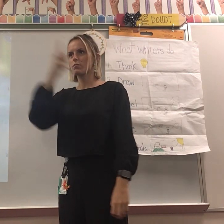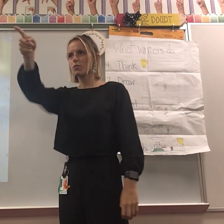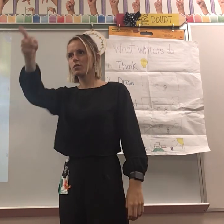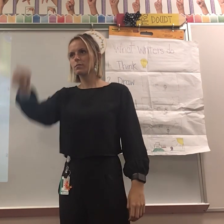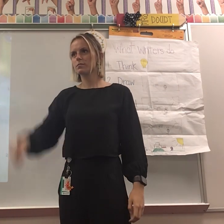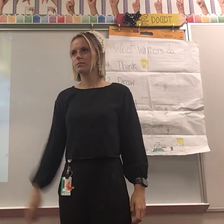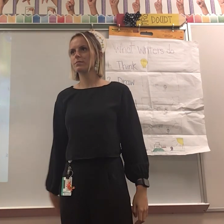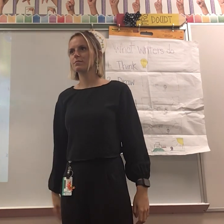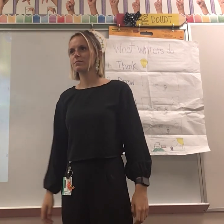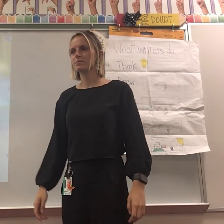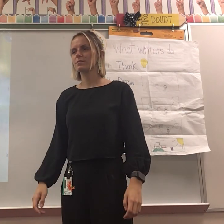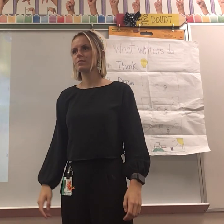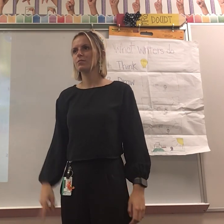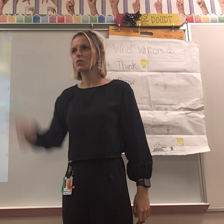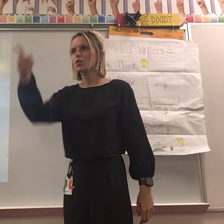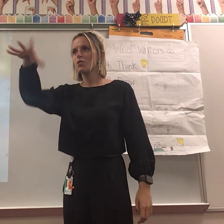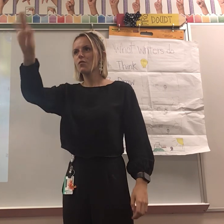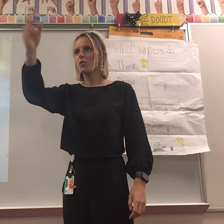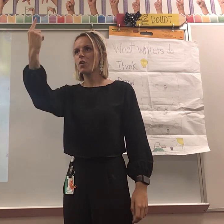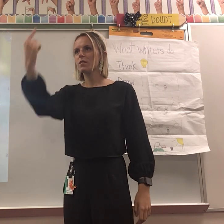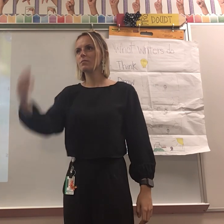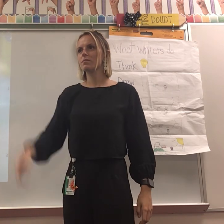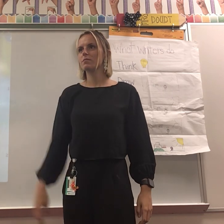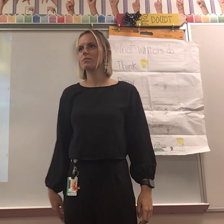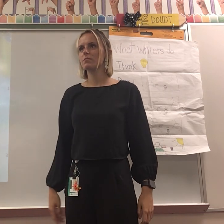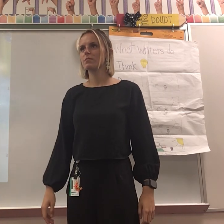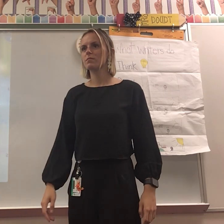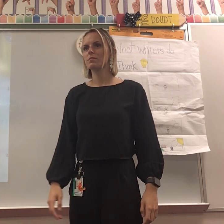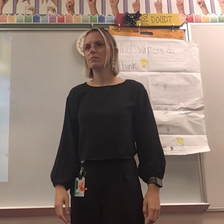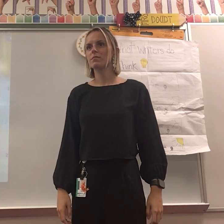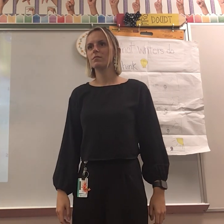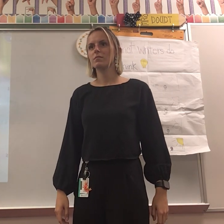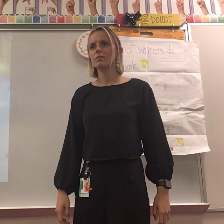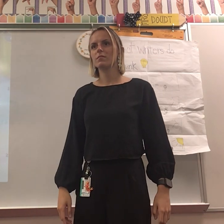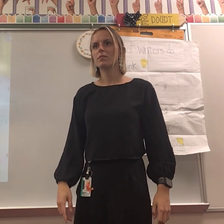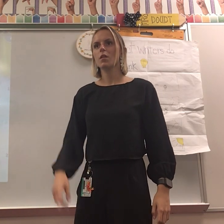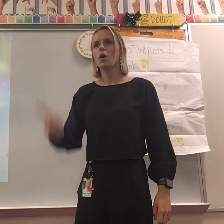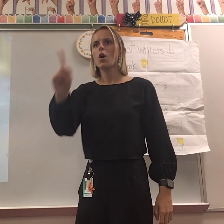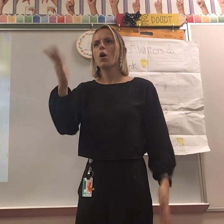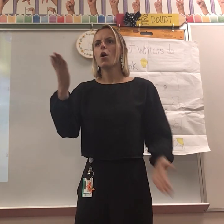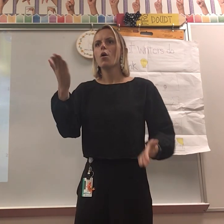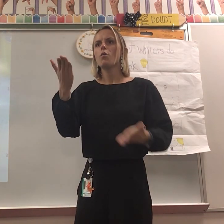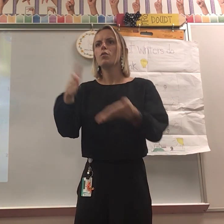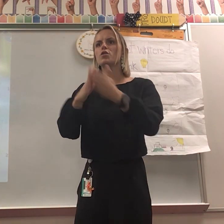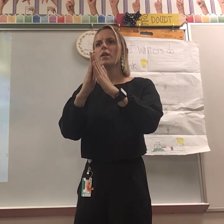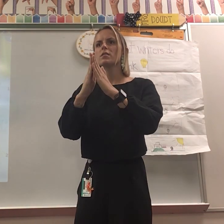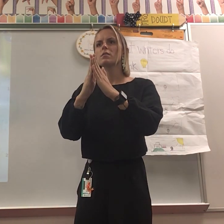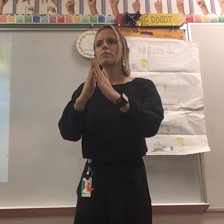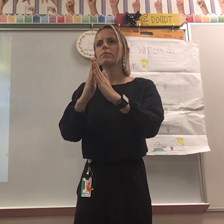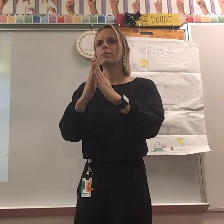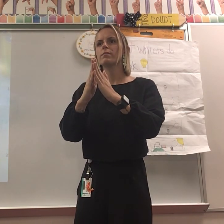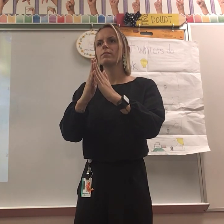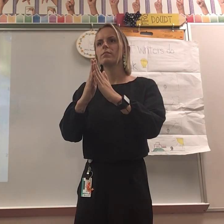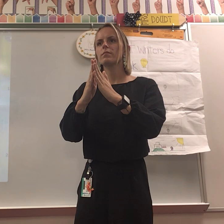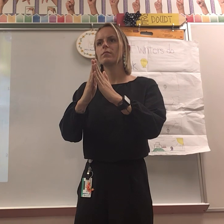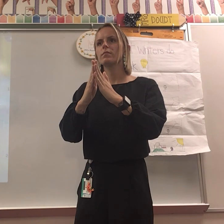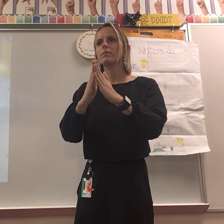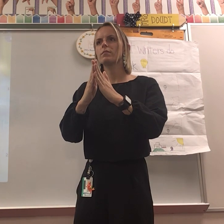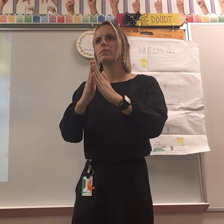Are they like these little the little line slashes? Miss Yeah, so Golden? this is a quotation mark, and this is a quotation mark. So this